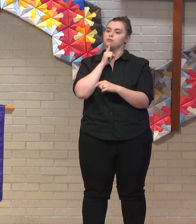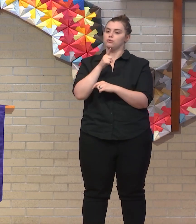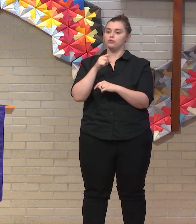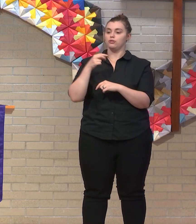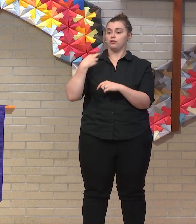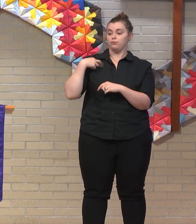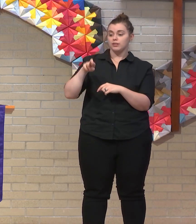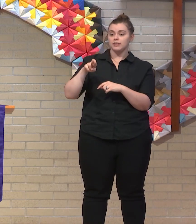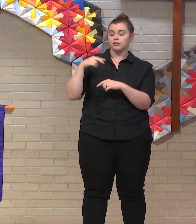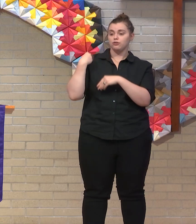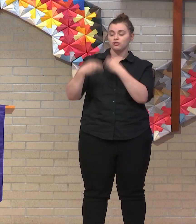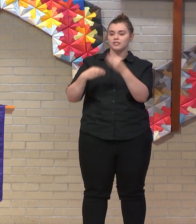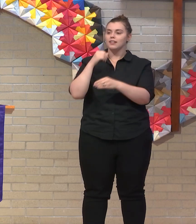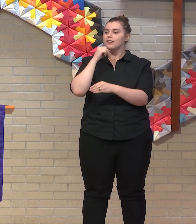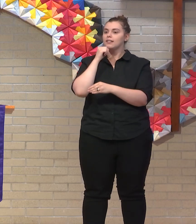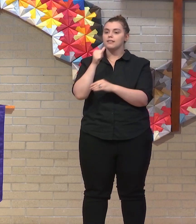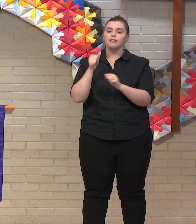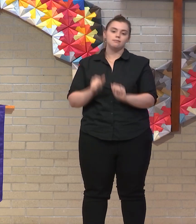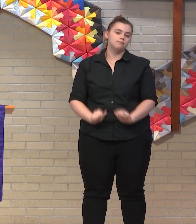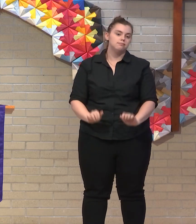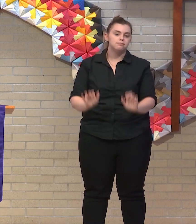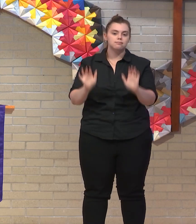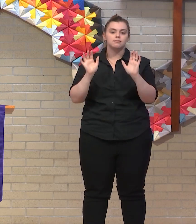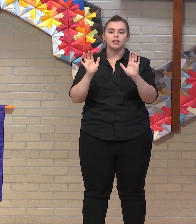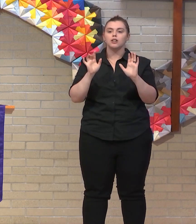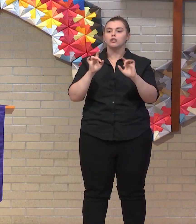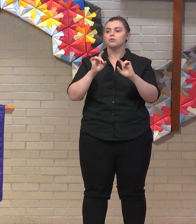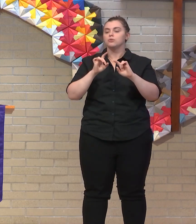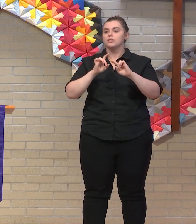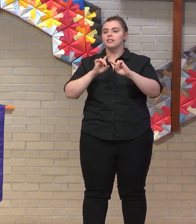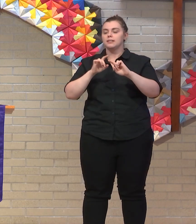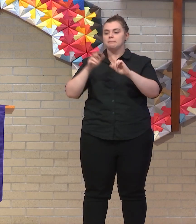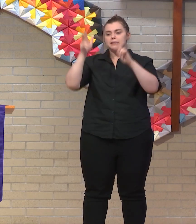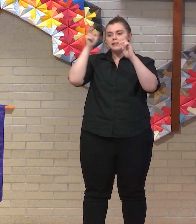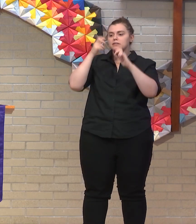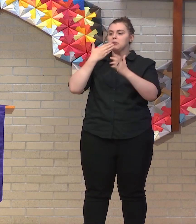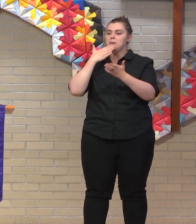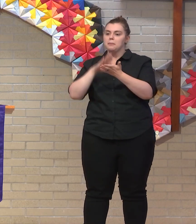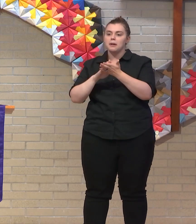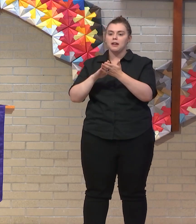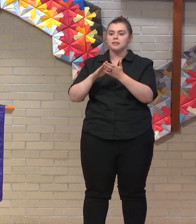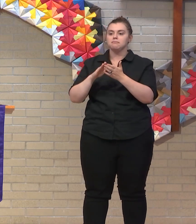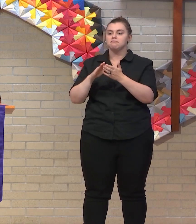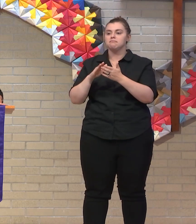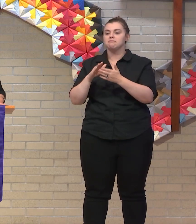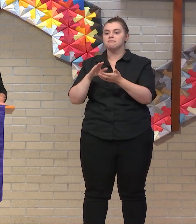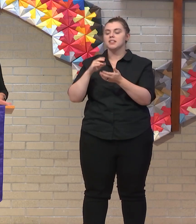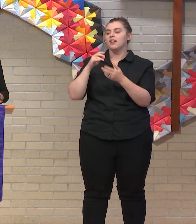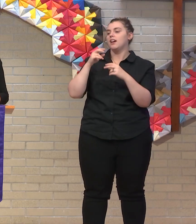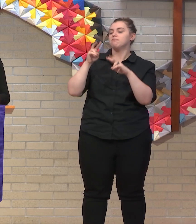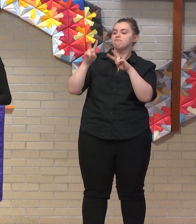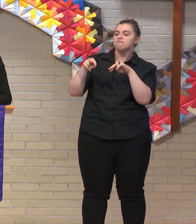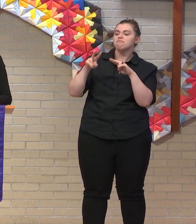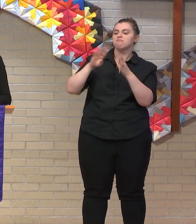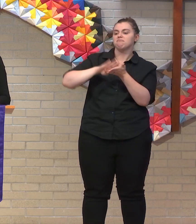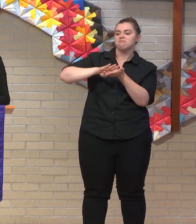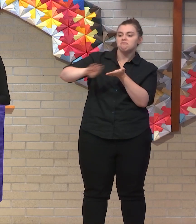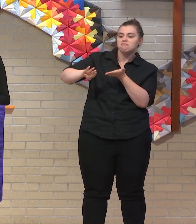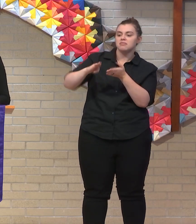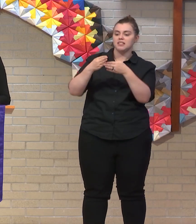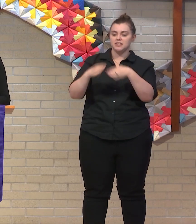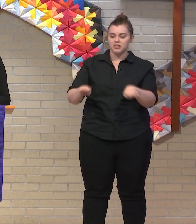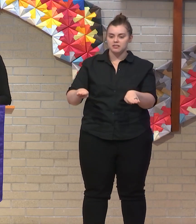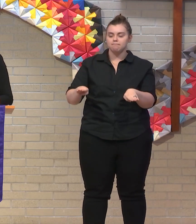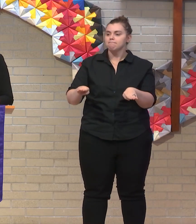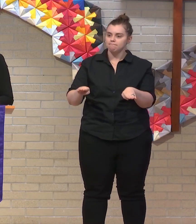religious traditions are not forfeited to the nefarious forces of prejudice, extremism, and